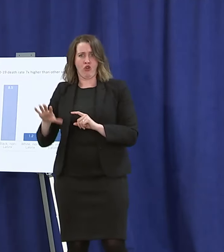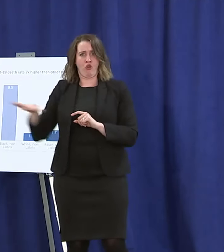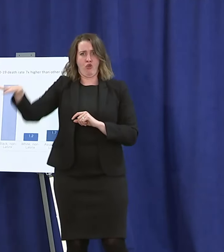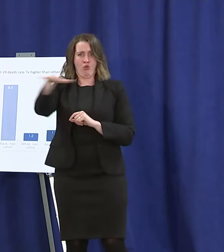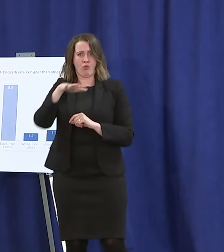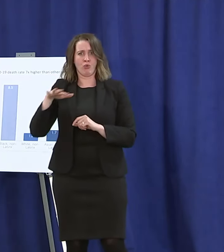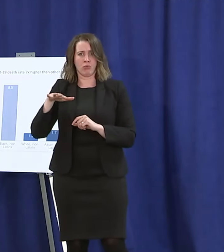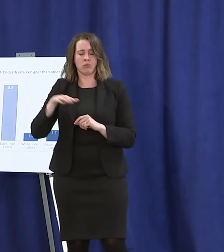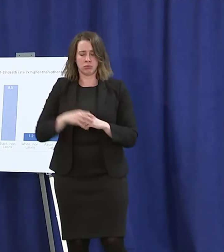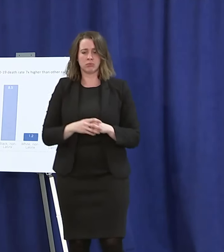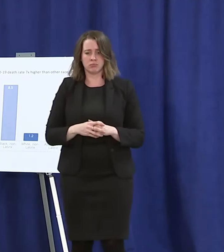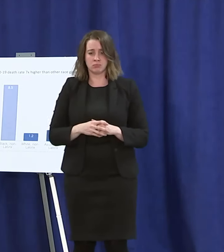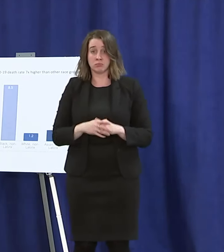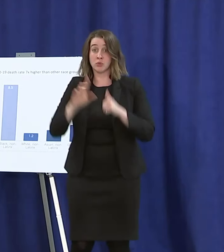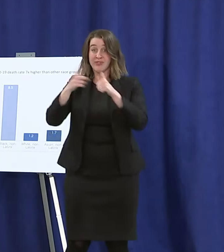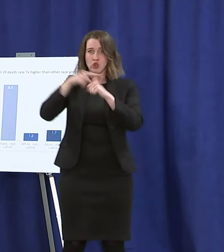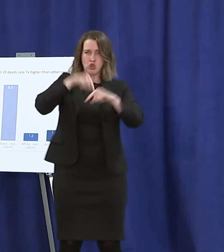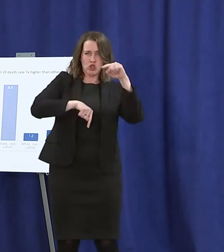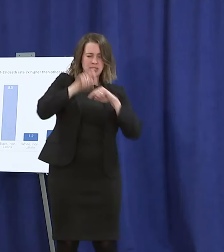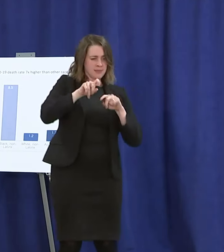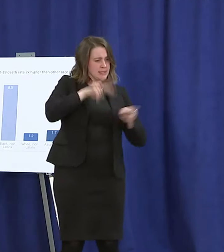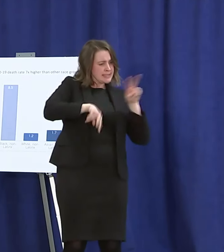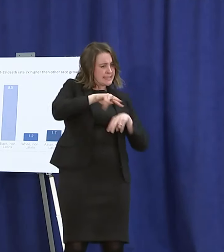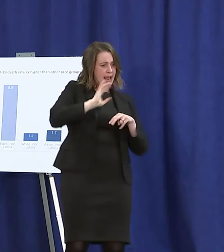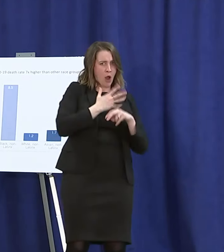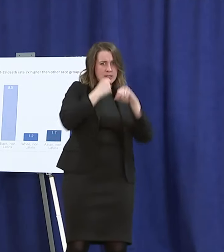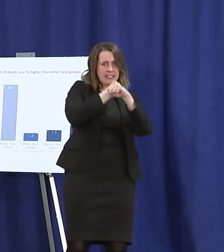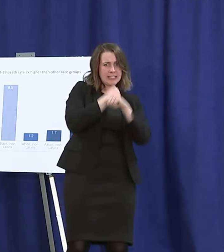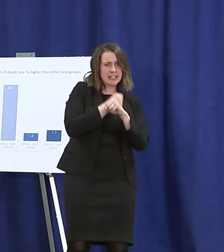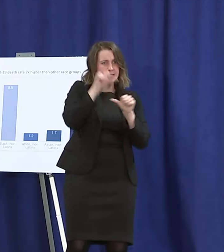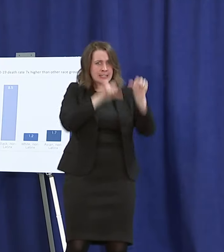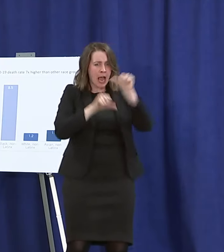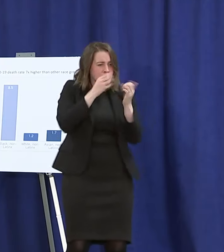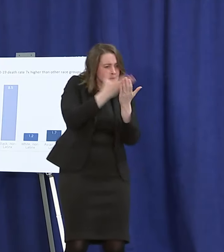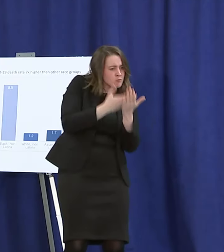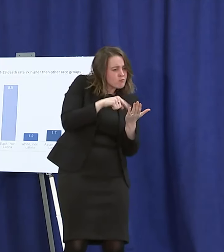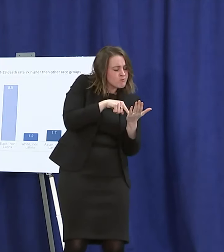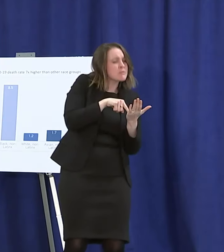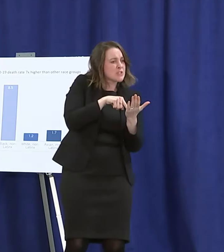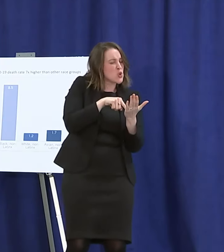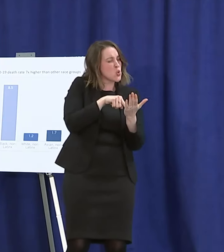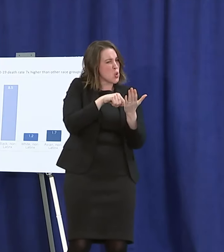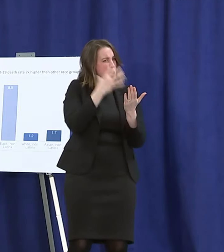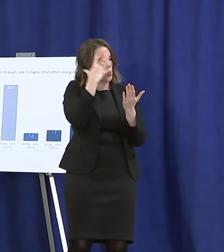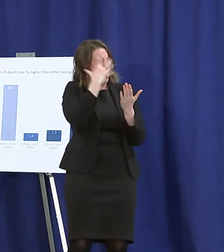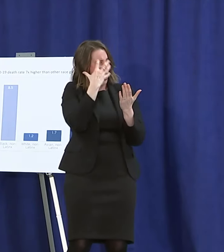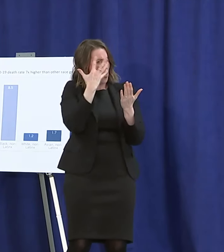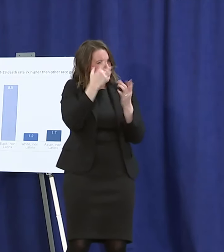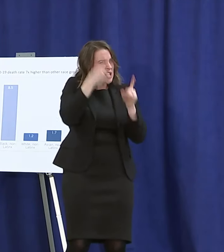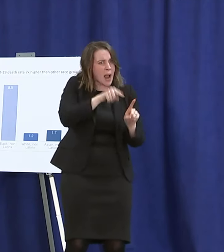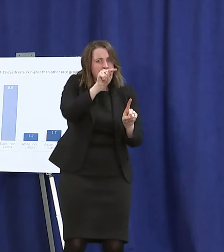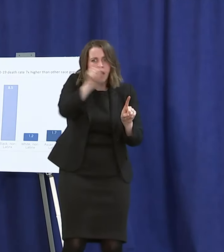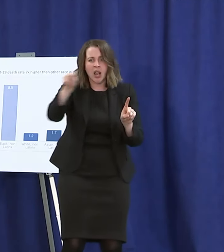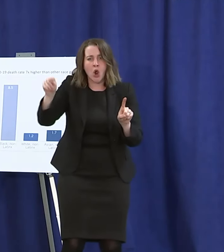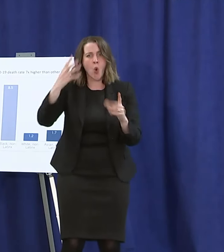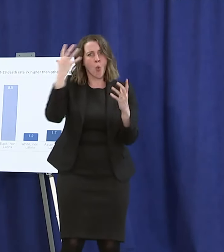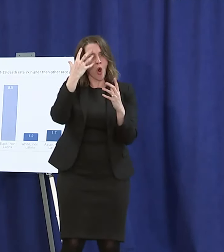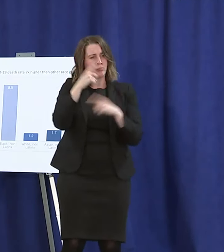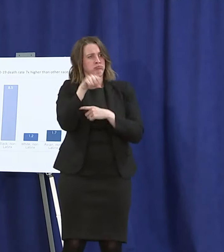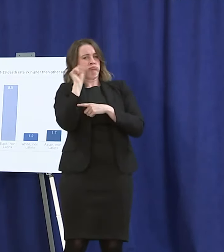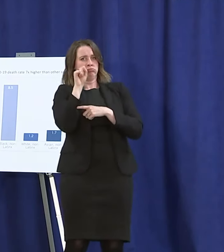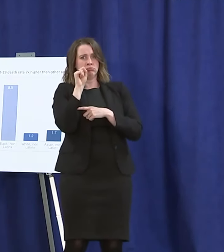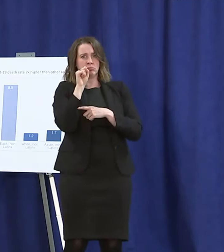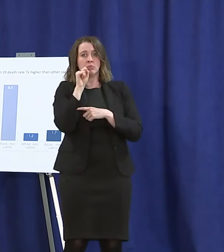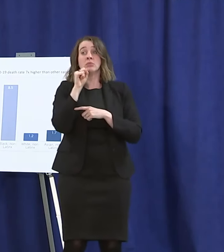First, we must begin with the data. While we have sufficient data to see that these trends are alarming, as Dr. already noted,